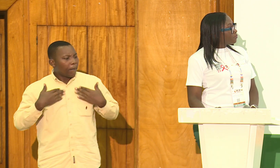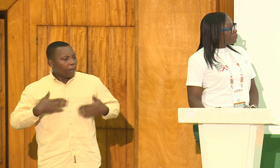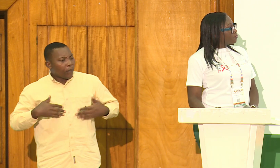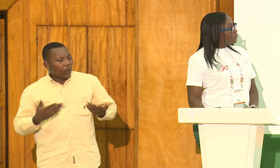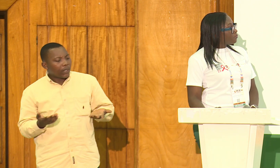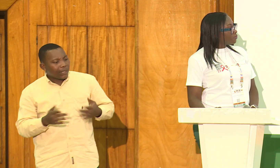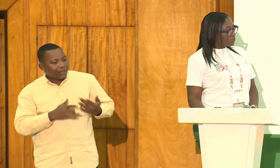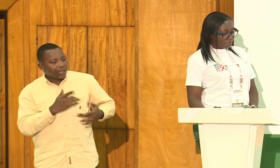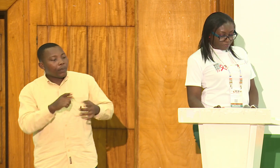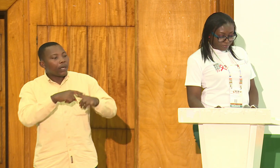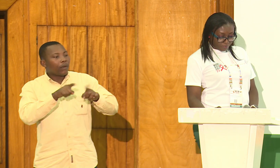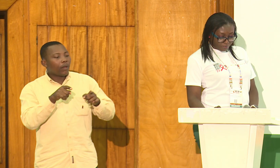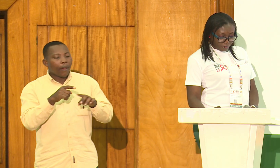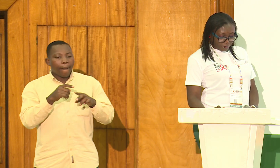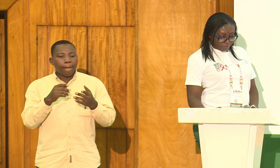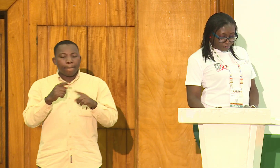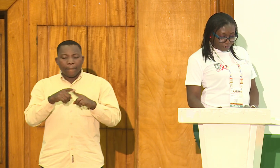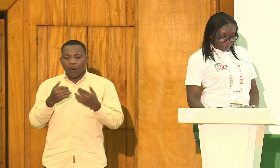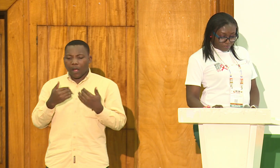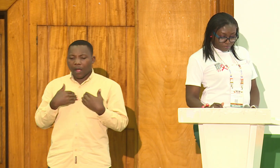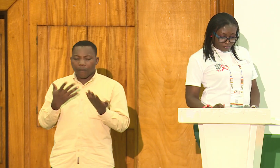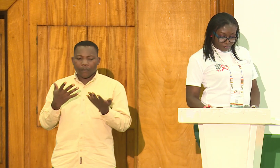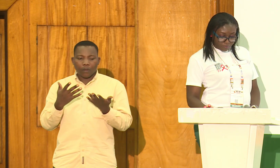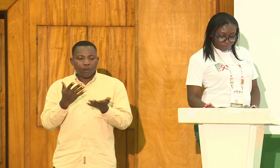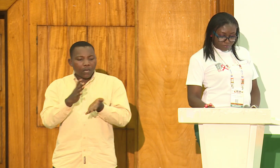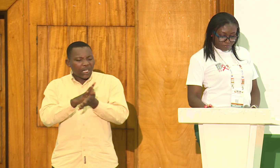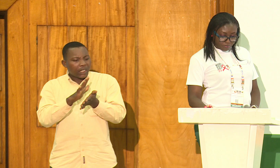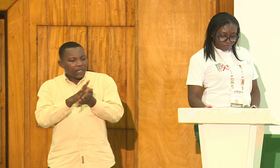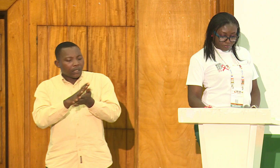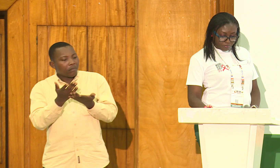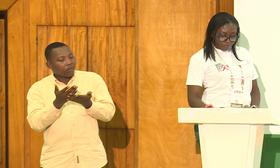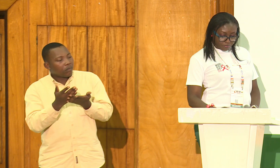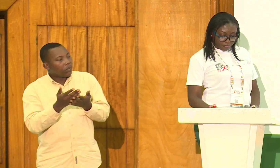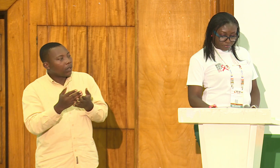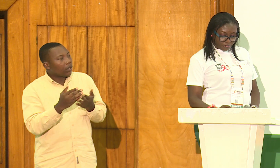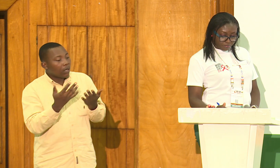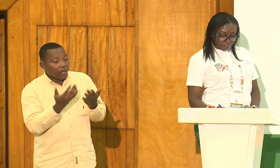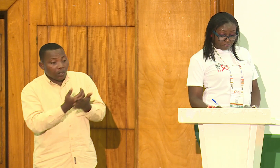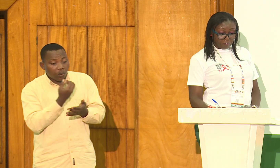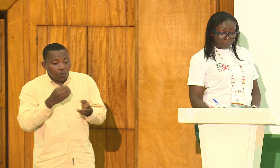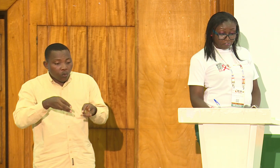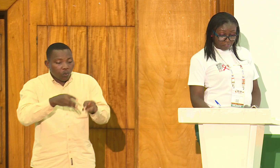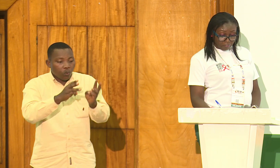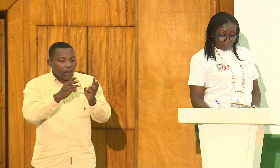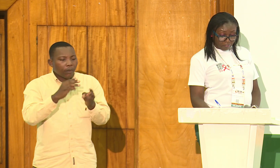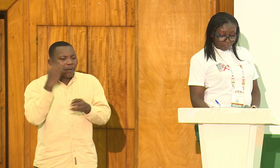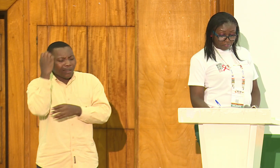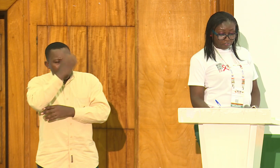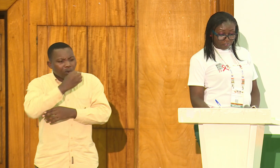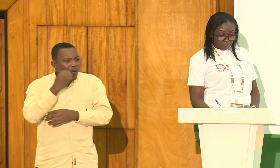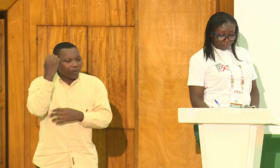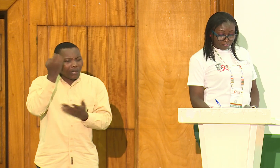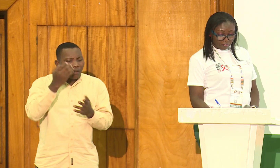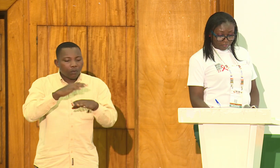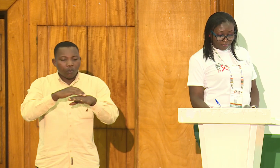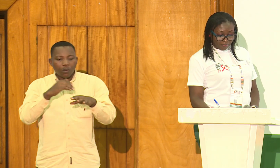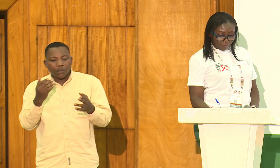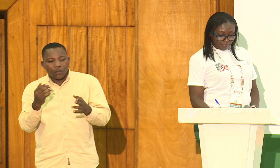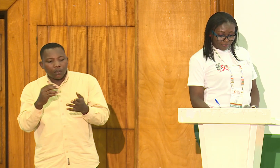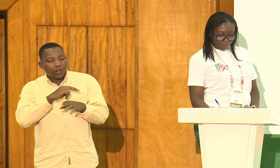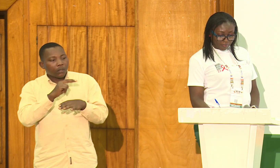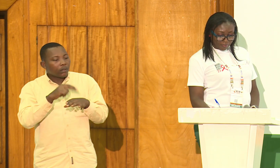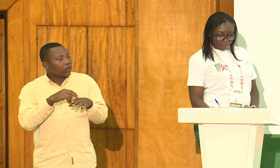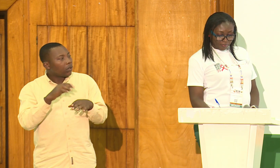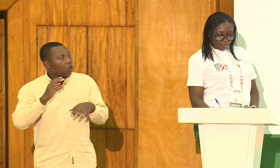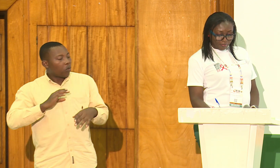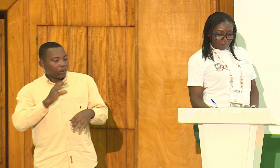paper, a new way that was proposed by the European Society of Obesity called the Lancet Commission. That's not